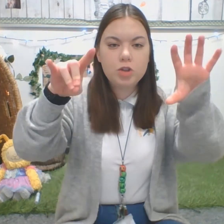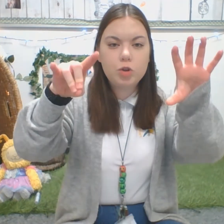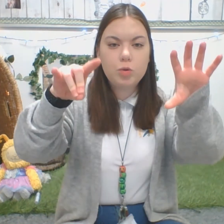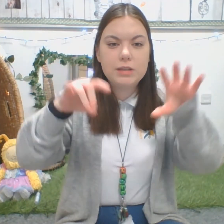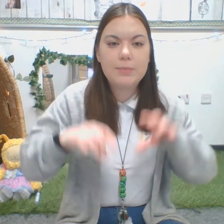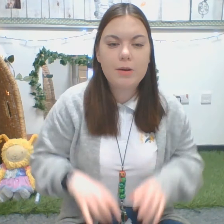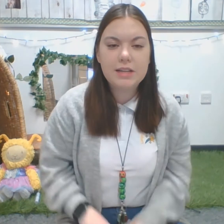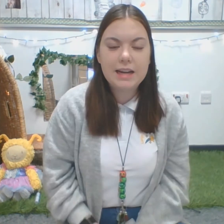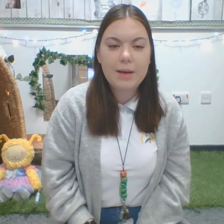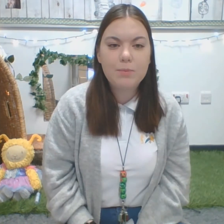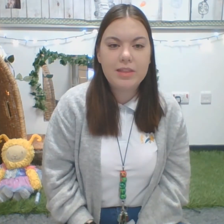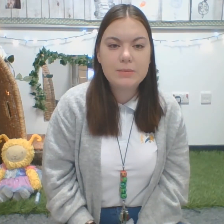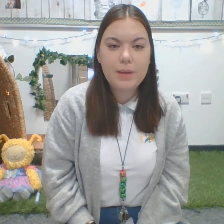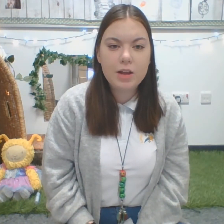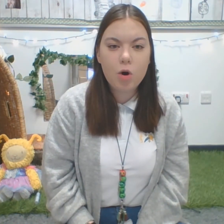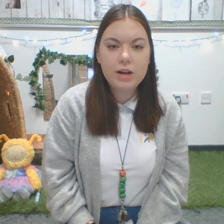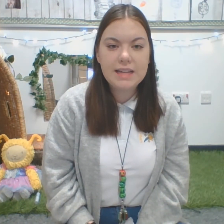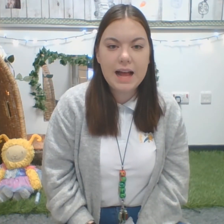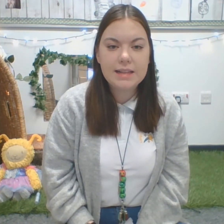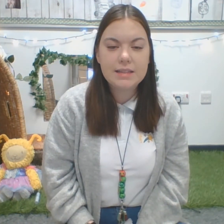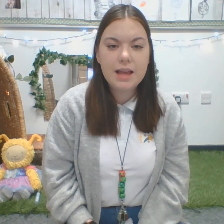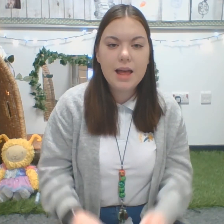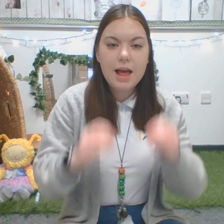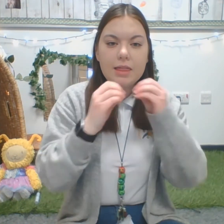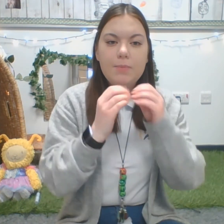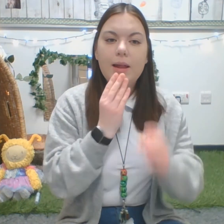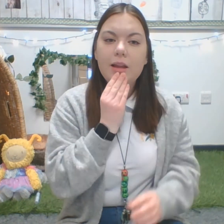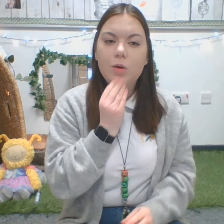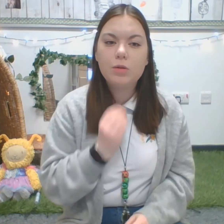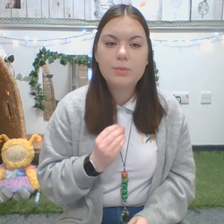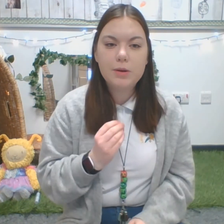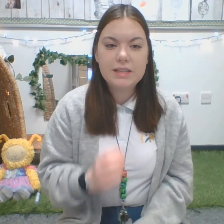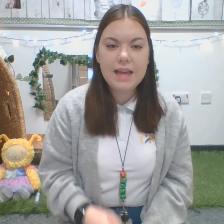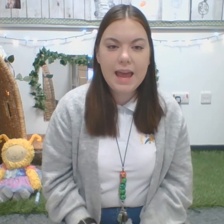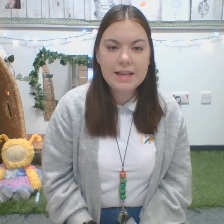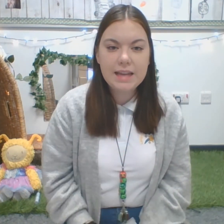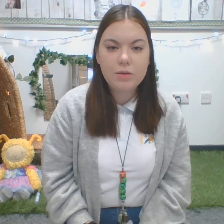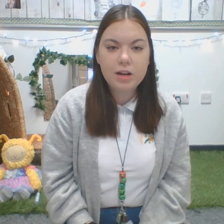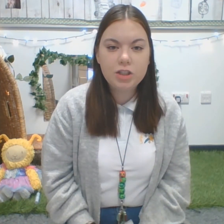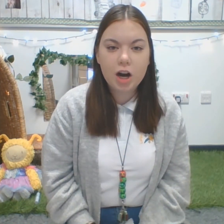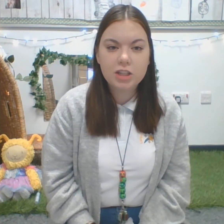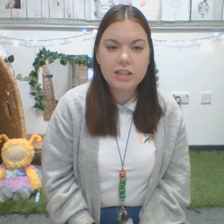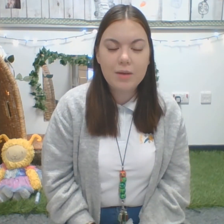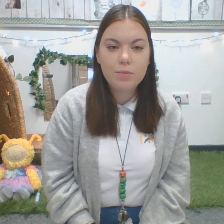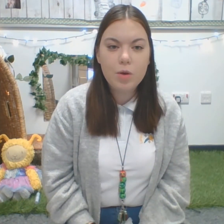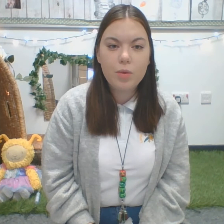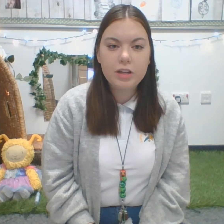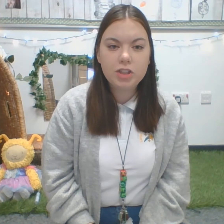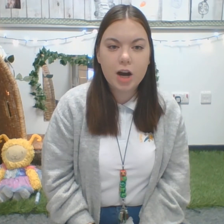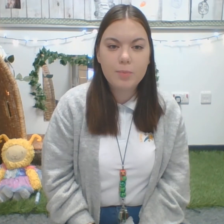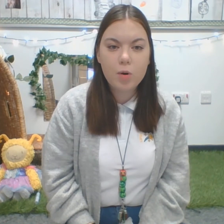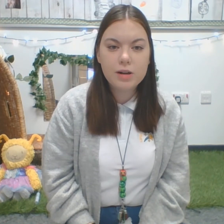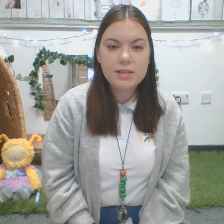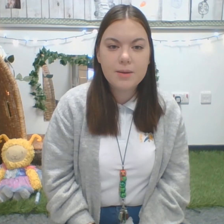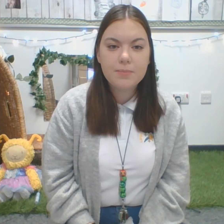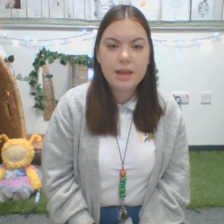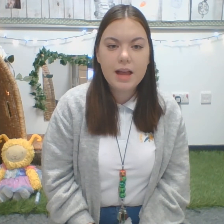was about to grab him with his big horrid hands, the billy goat put his head down and charged at him with his sharp horns, and tossed